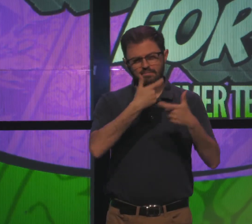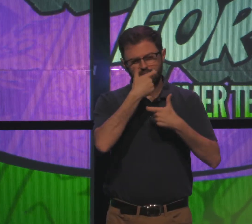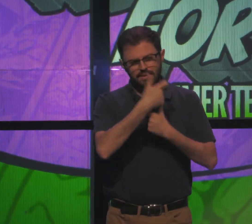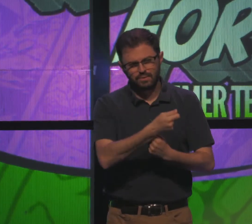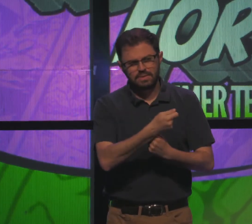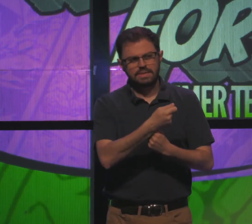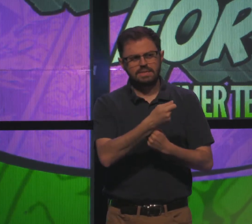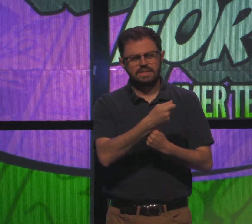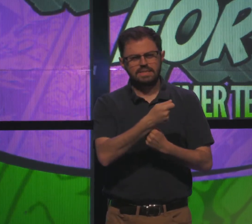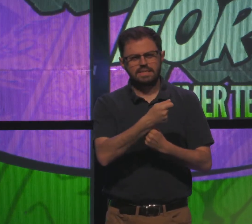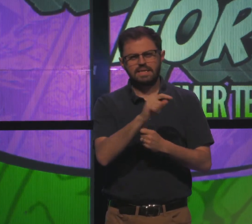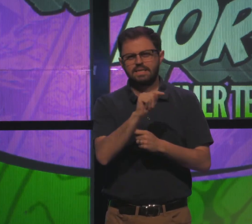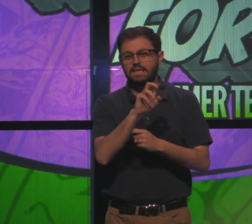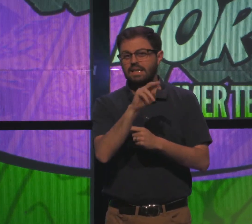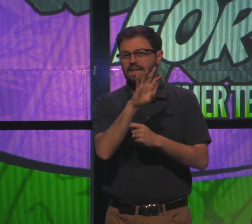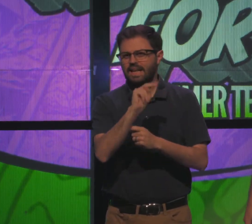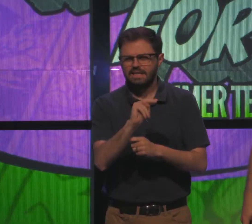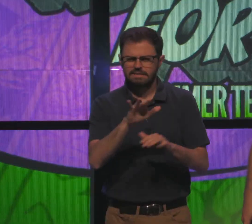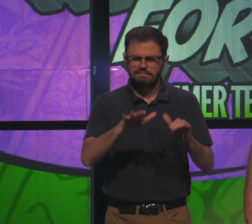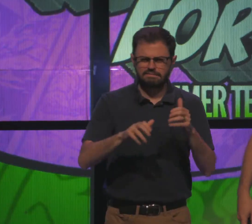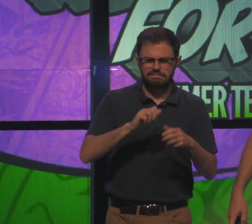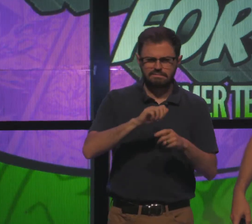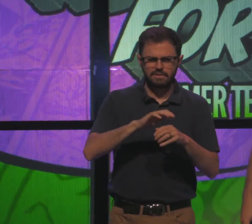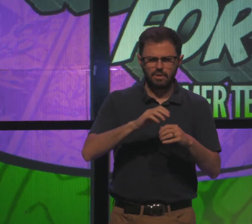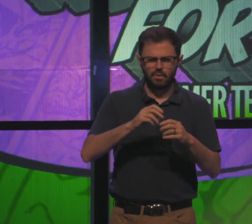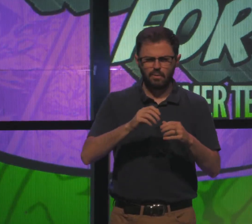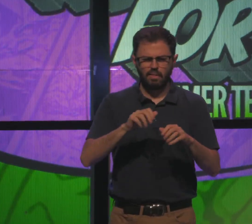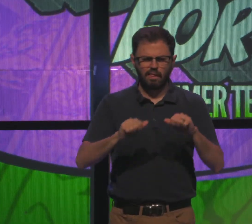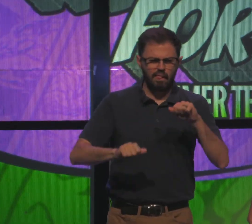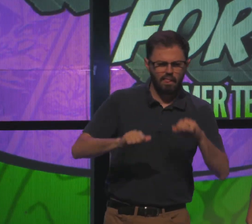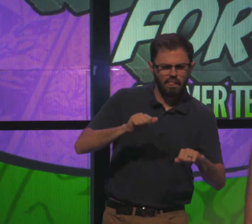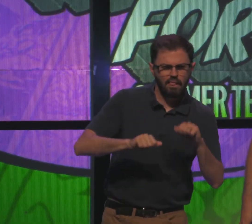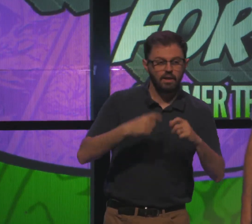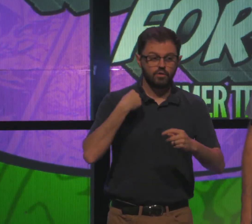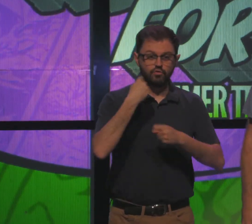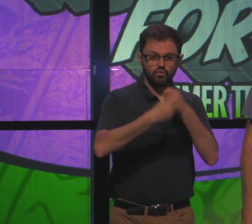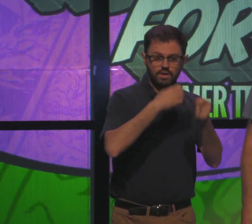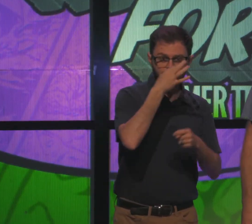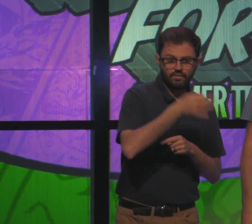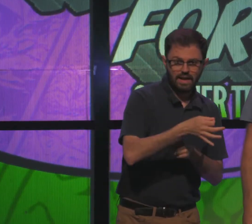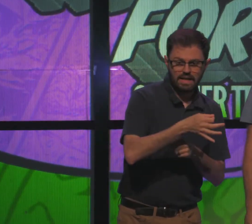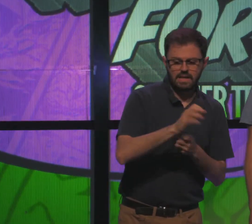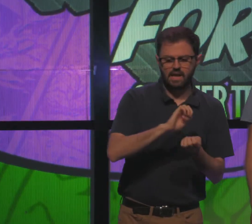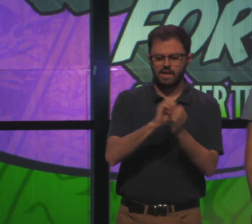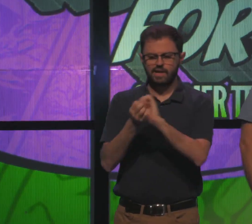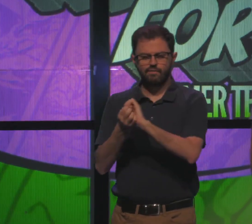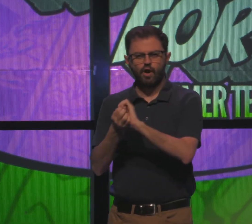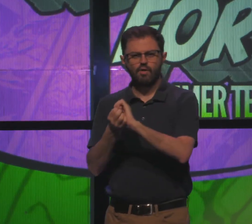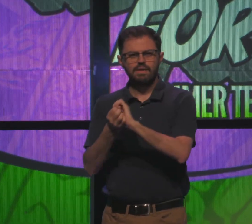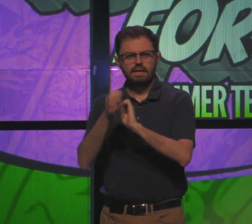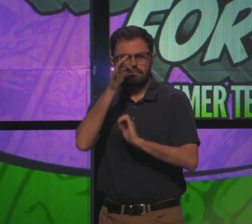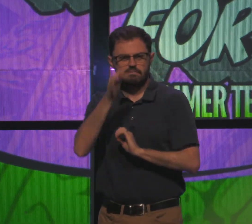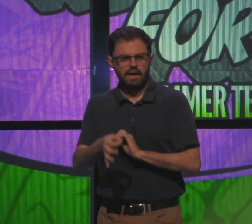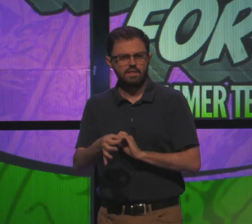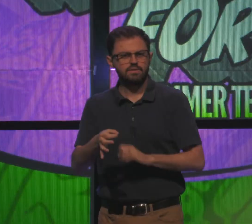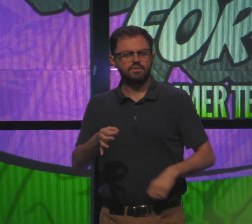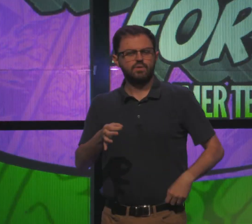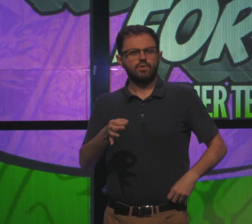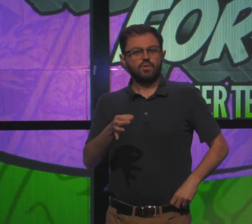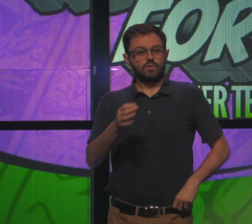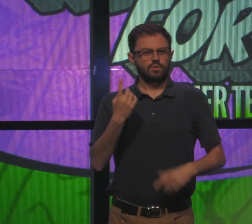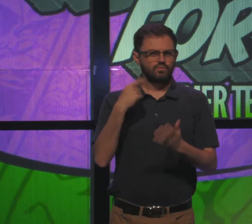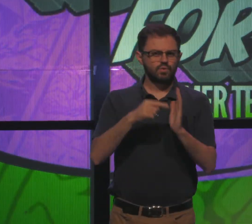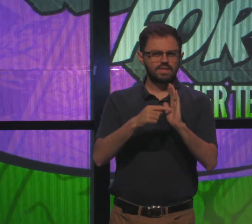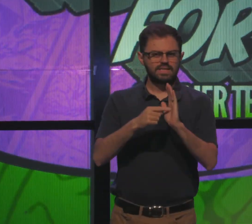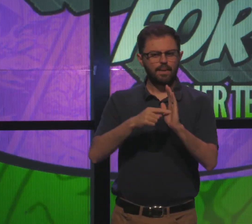between traditional and evolving faith. Anybody ever felt that tension before? I'm interested in that. For example, this person wrote,